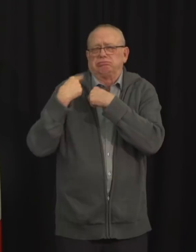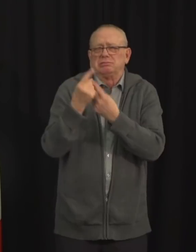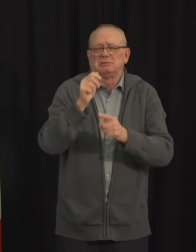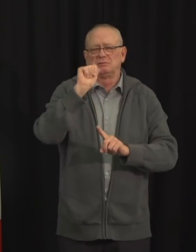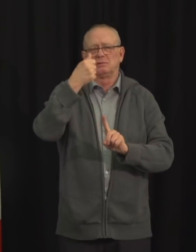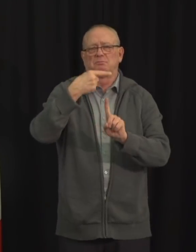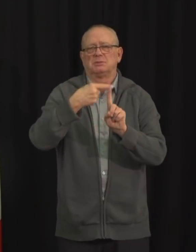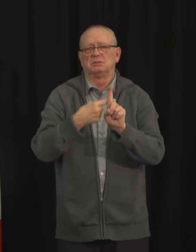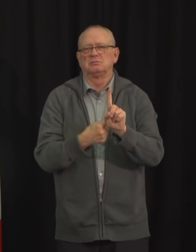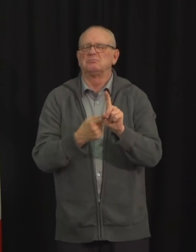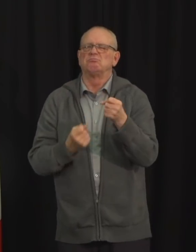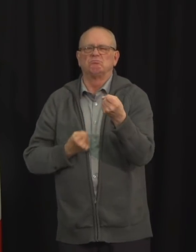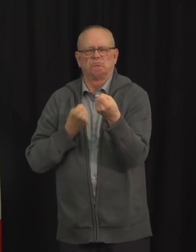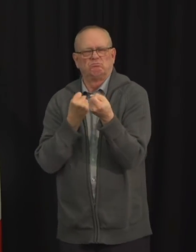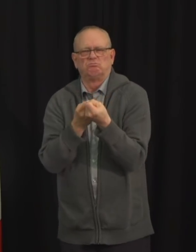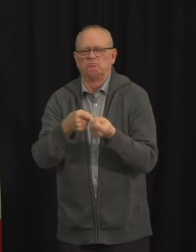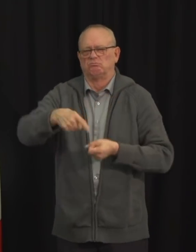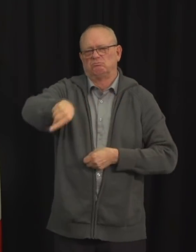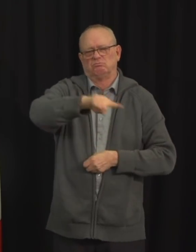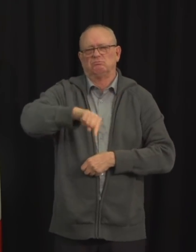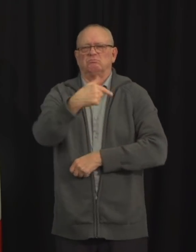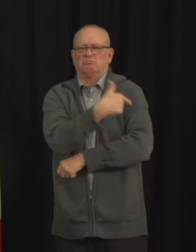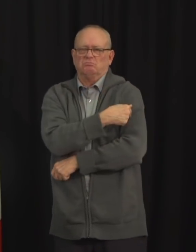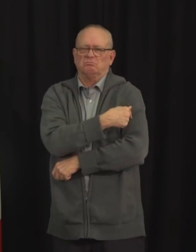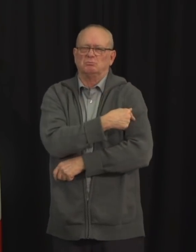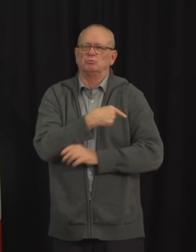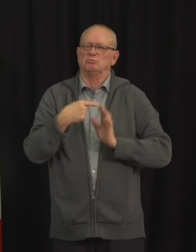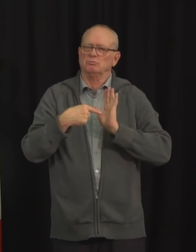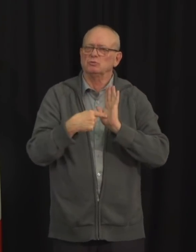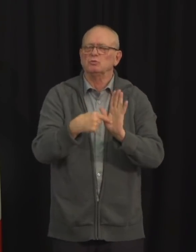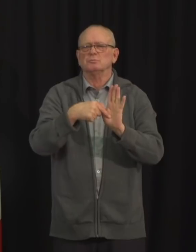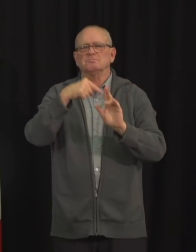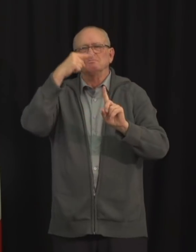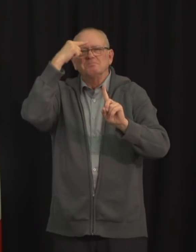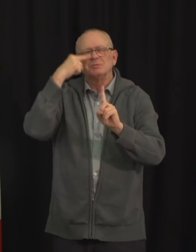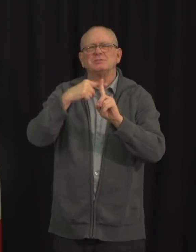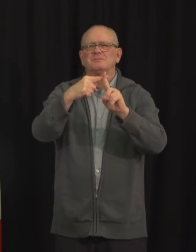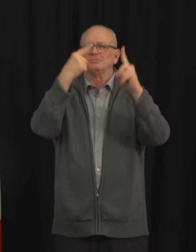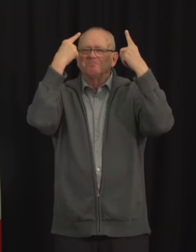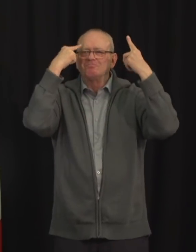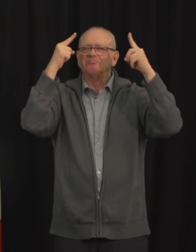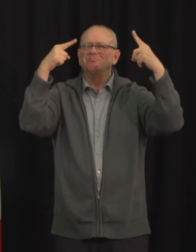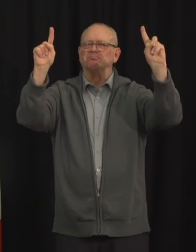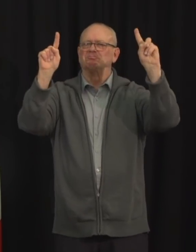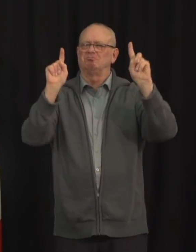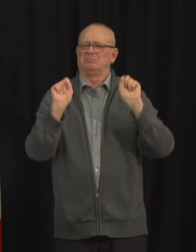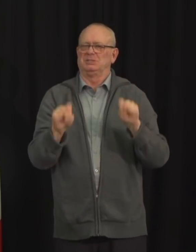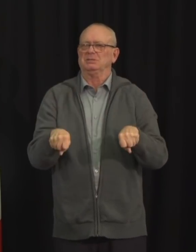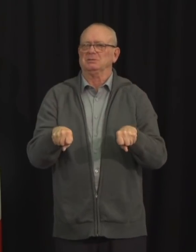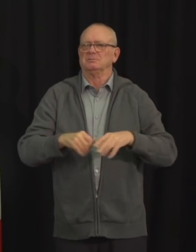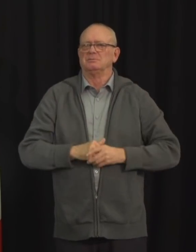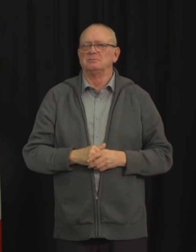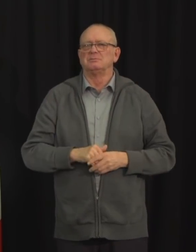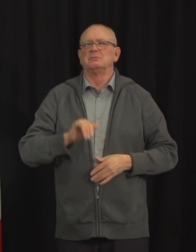tunnel. For them, for their patients, and most of all, for all of us throughout the province. And as